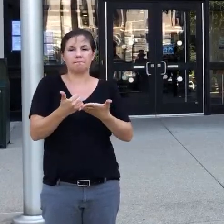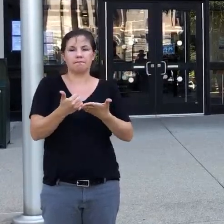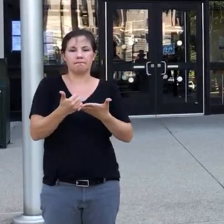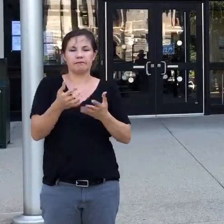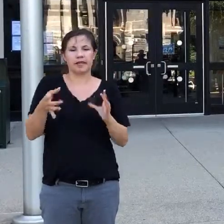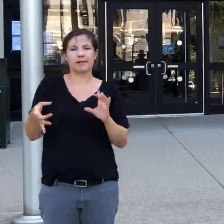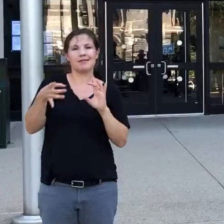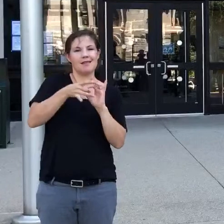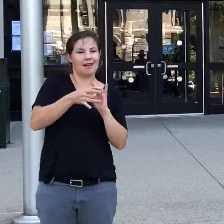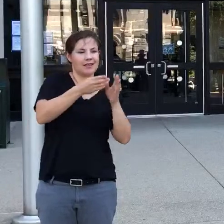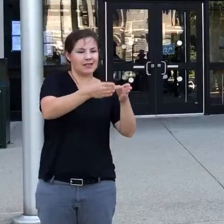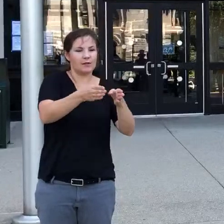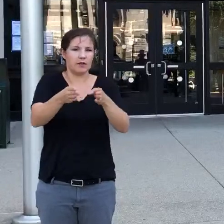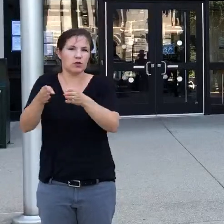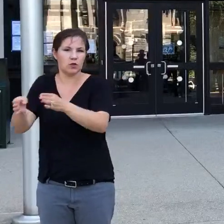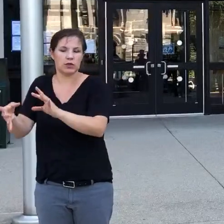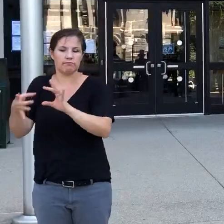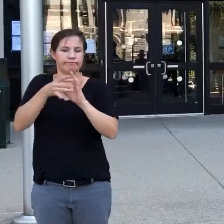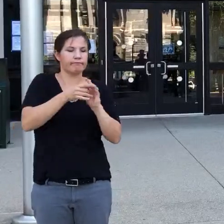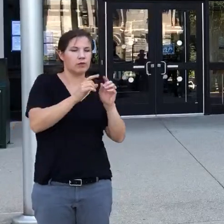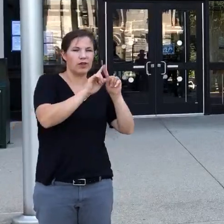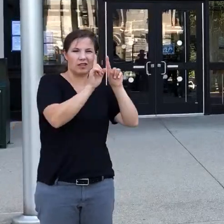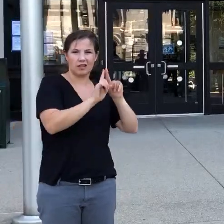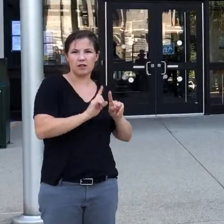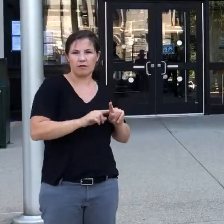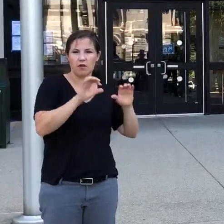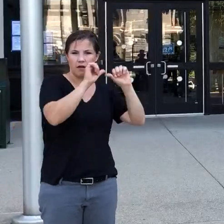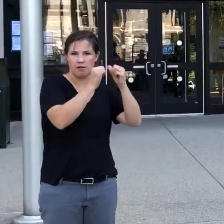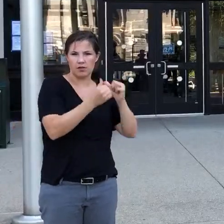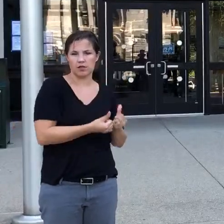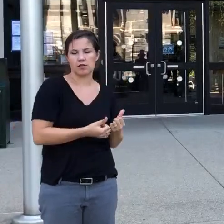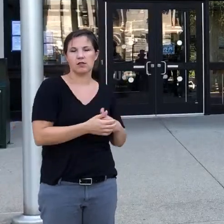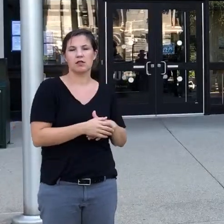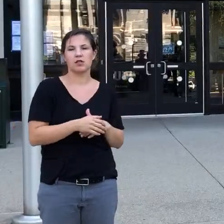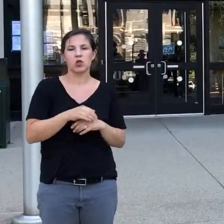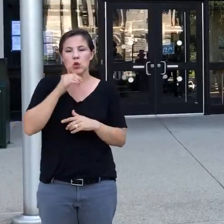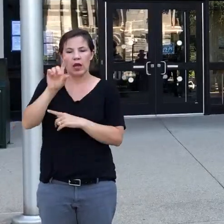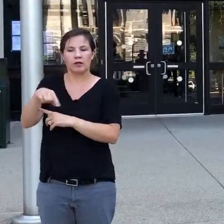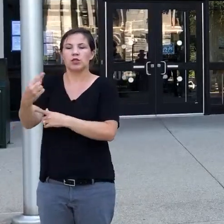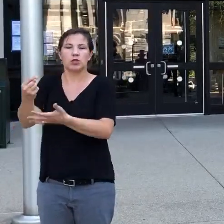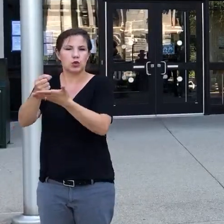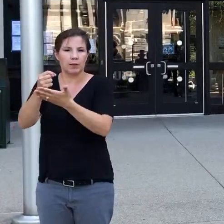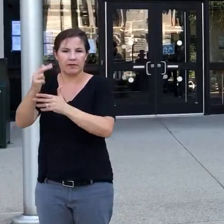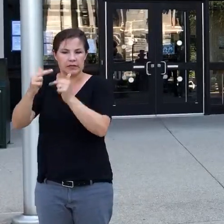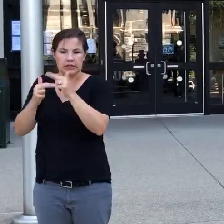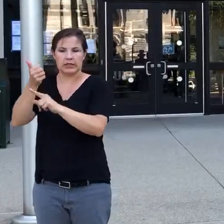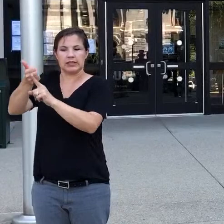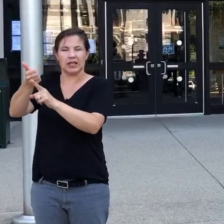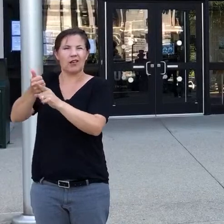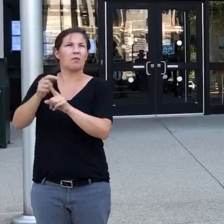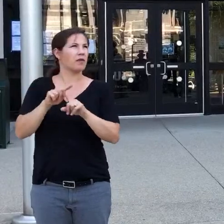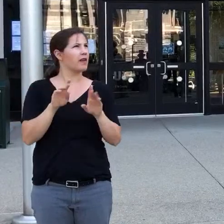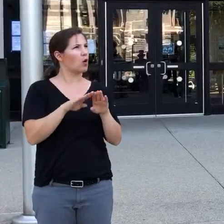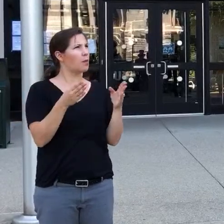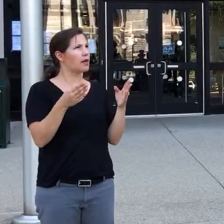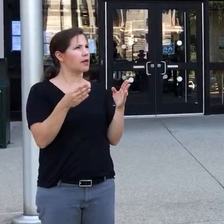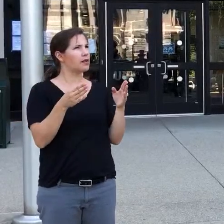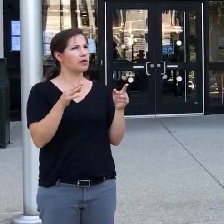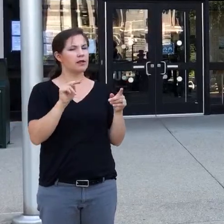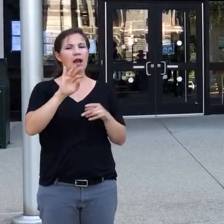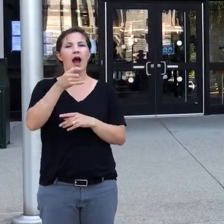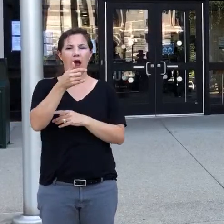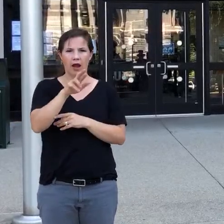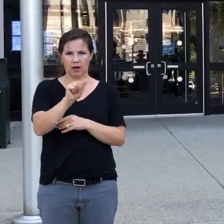to connect folks to those various ones, as more opposed to it being a treatment facility itself, although they've opened one up in Niagara